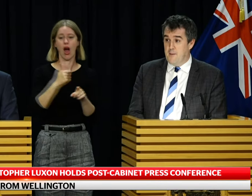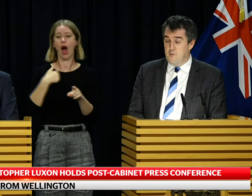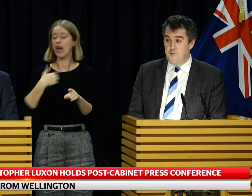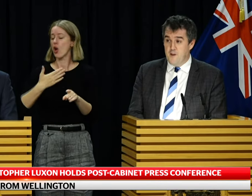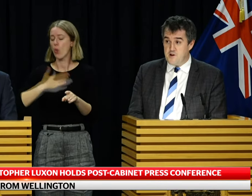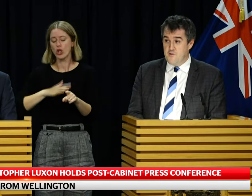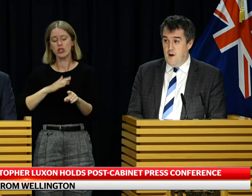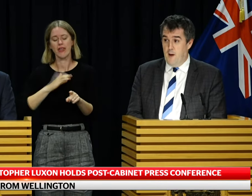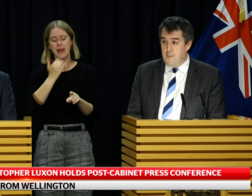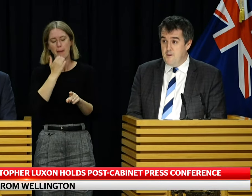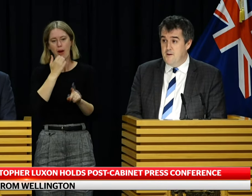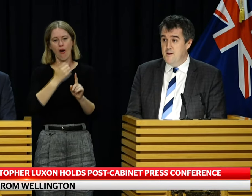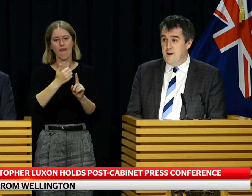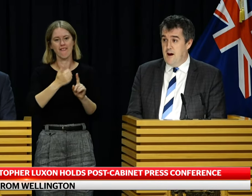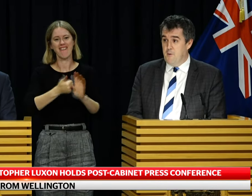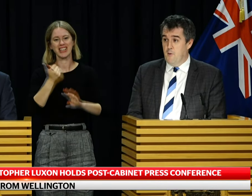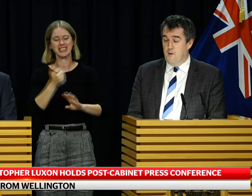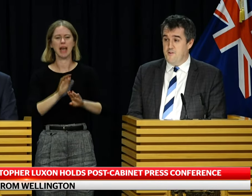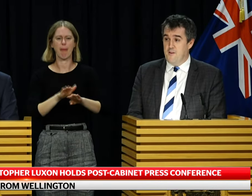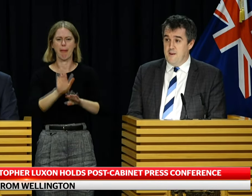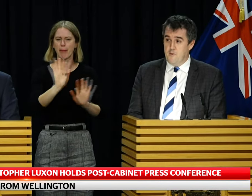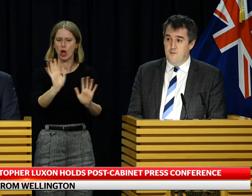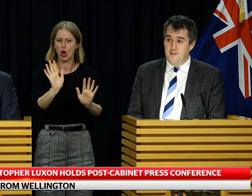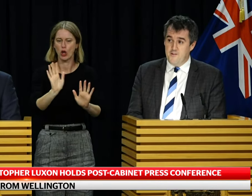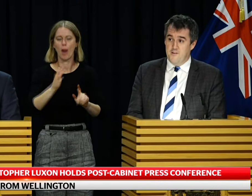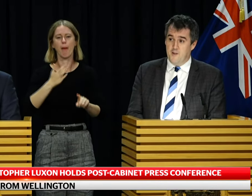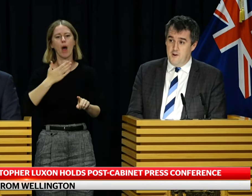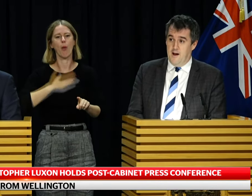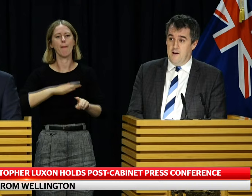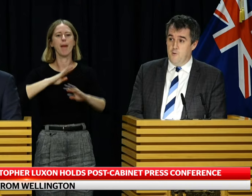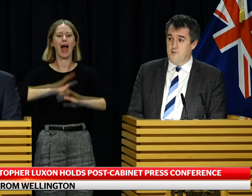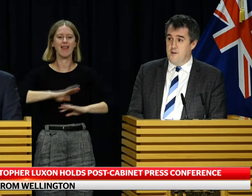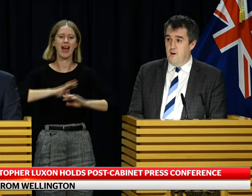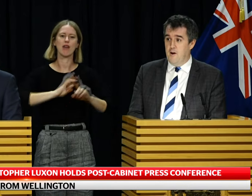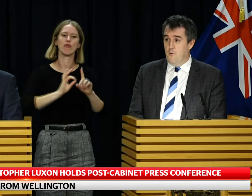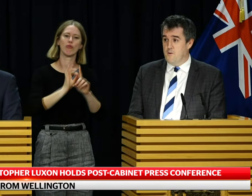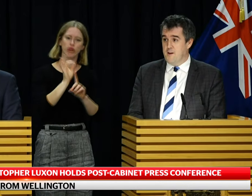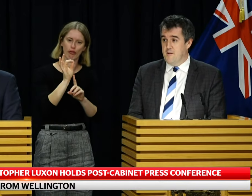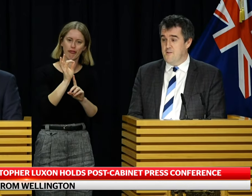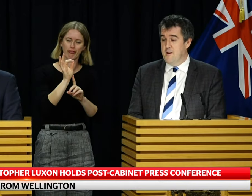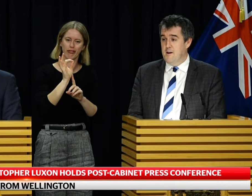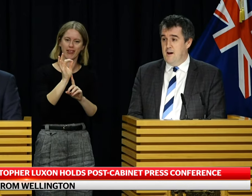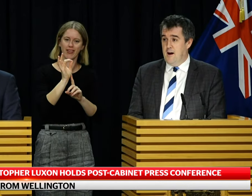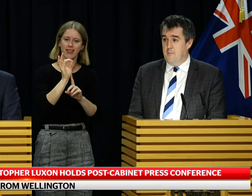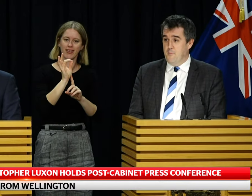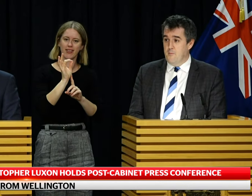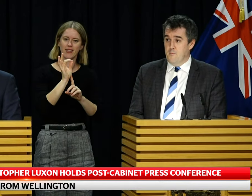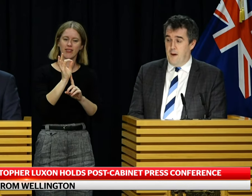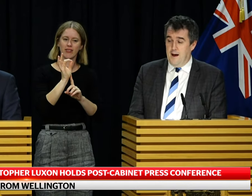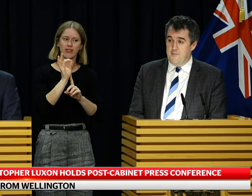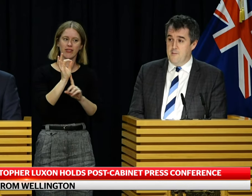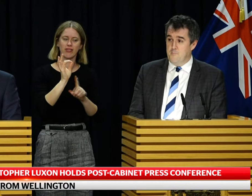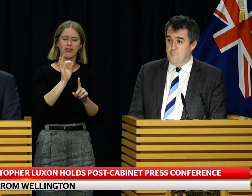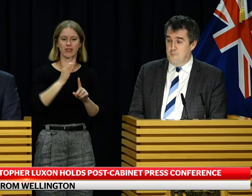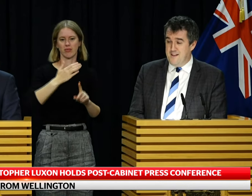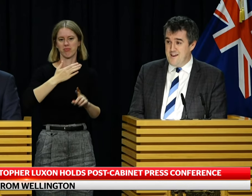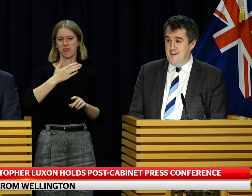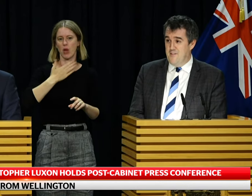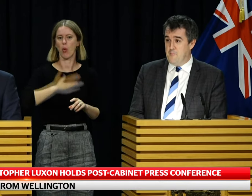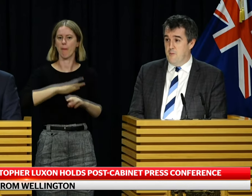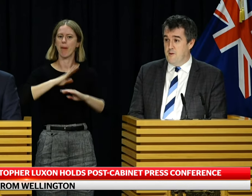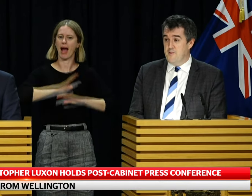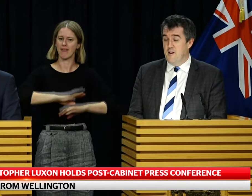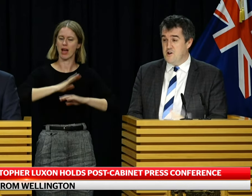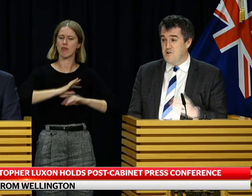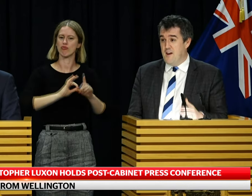want to see the number of evictions go up, but I want to see the number of incidents go down, and I want to see kāinga ora tenants behaving better